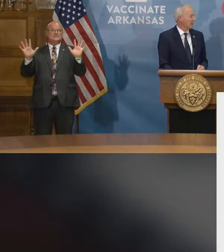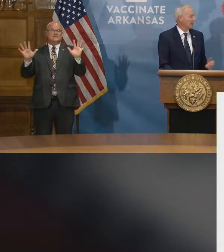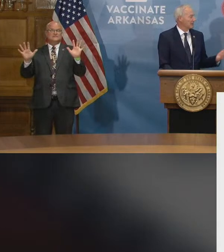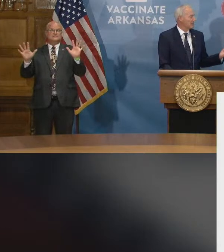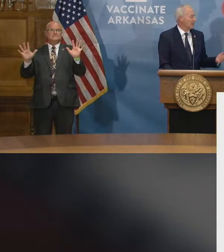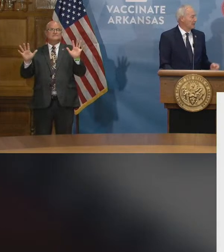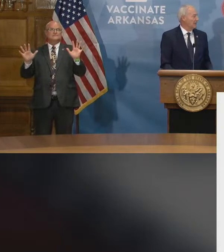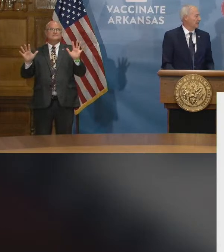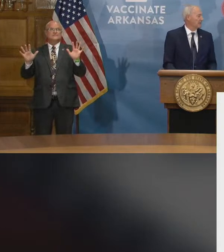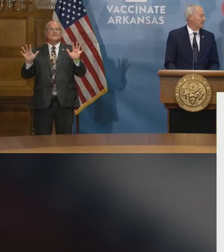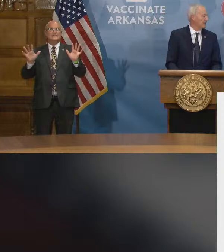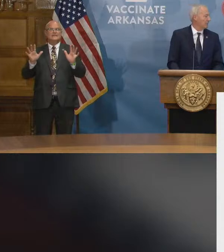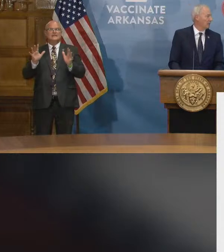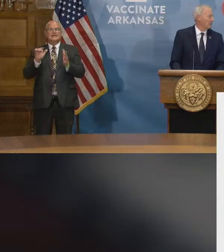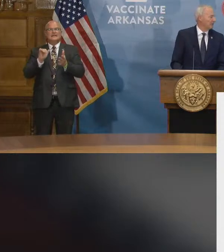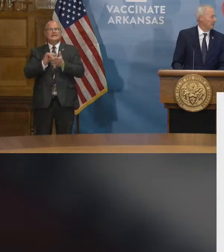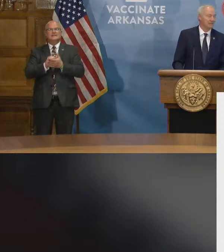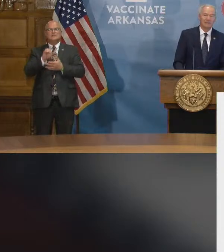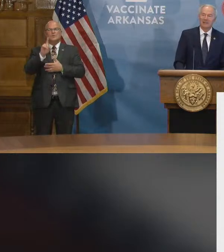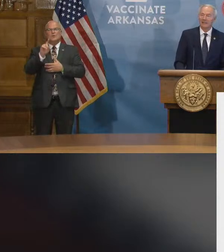fully immunized, is